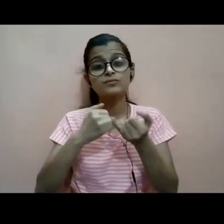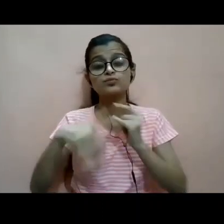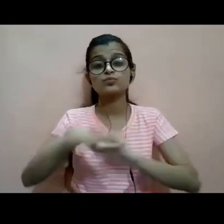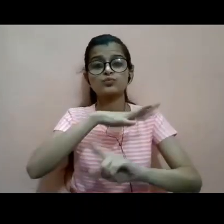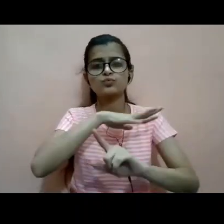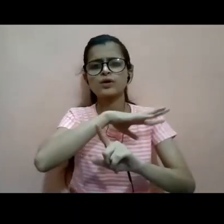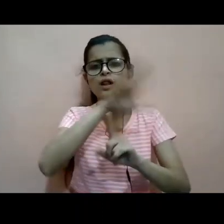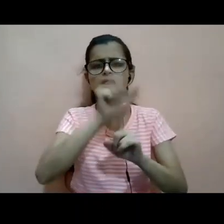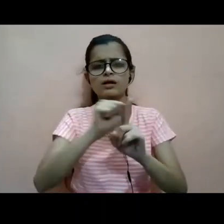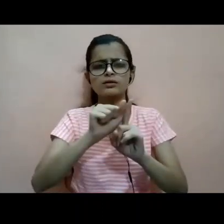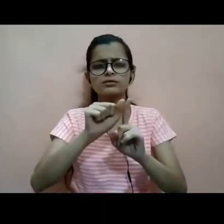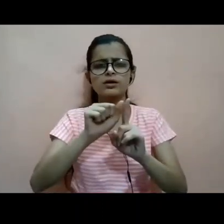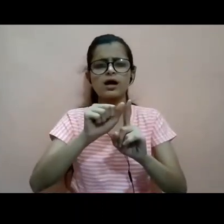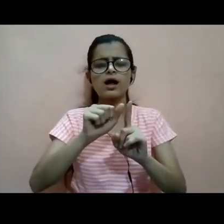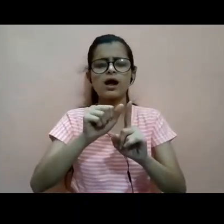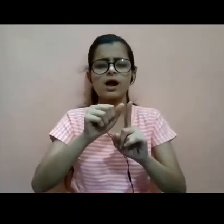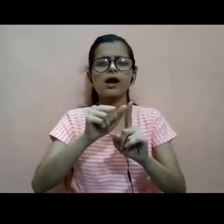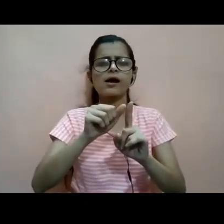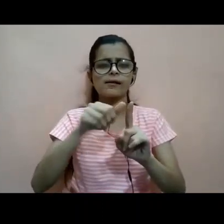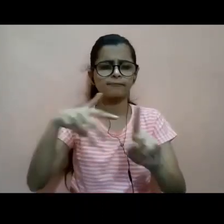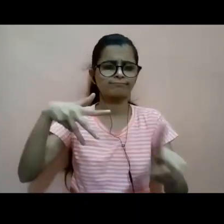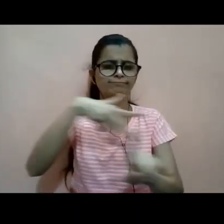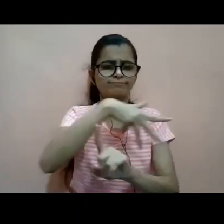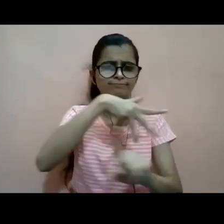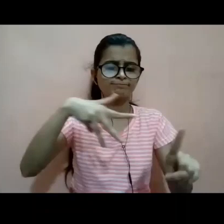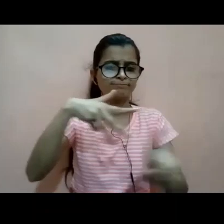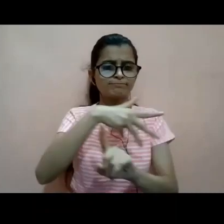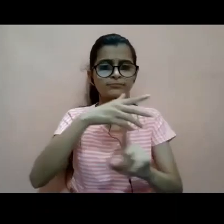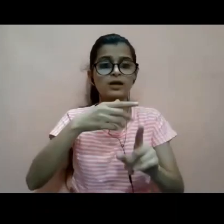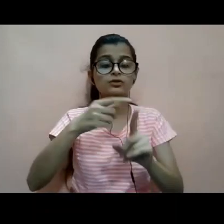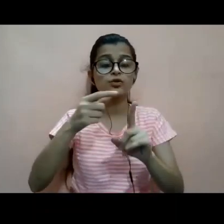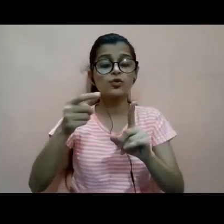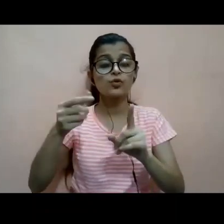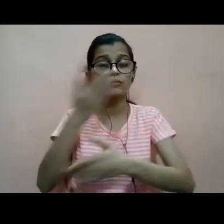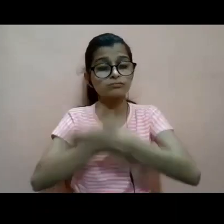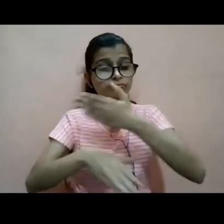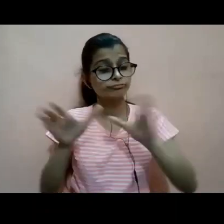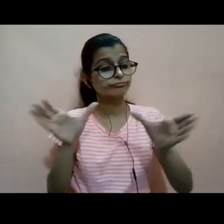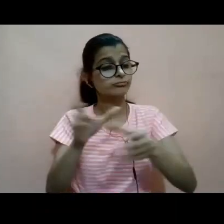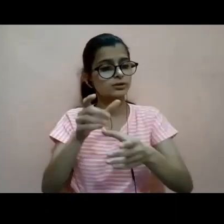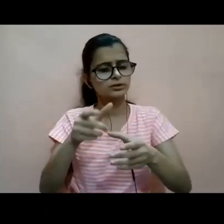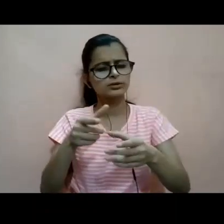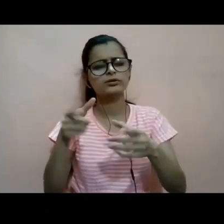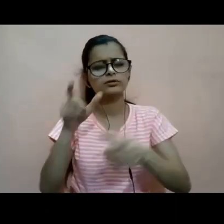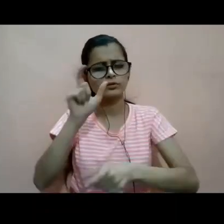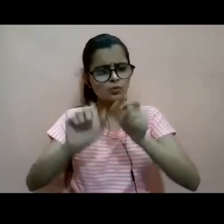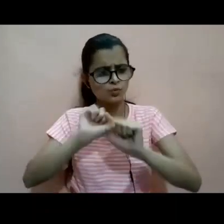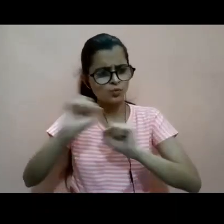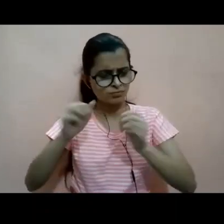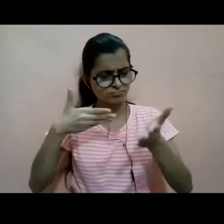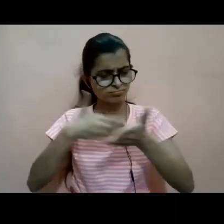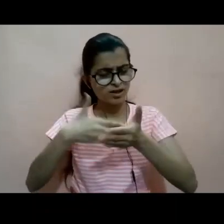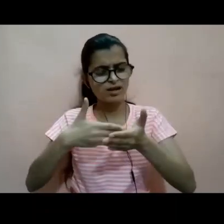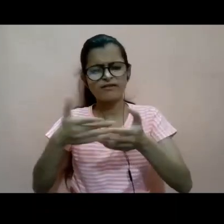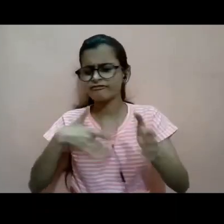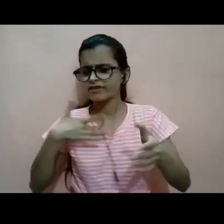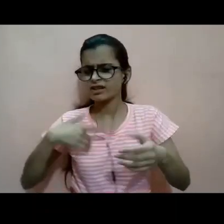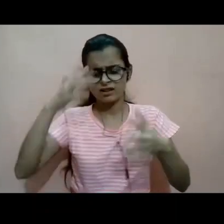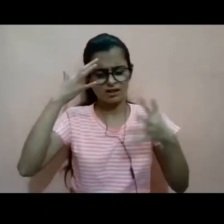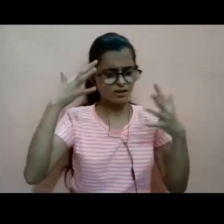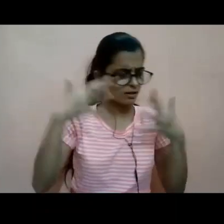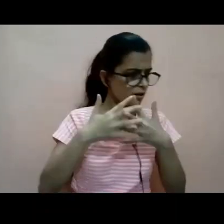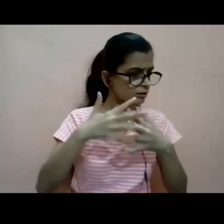views, perspective for a disabled person. So, and it becomes, sometimes it becomes a bit oppressive